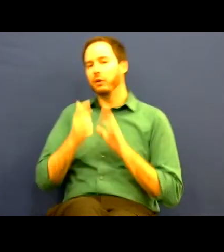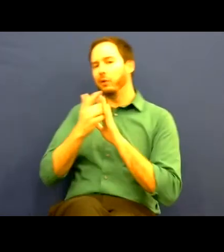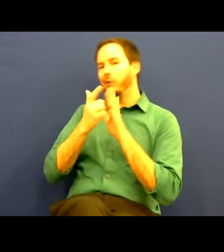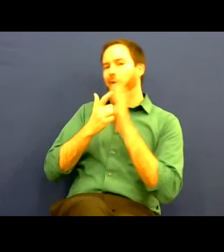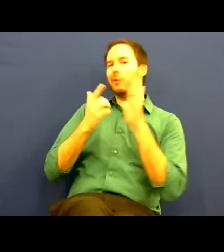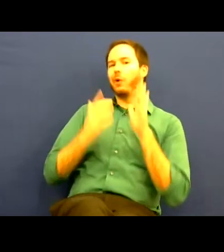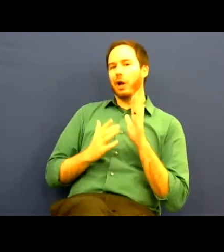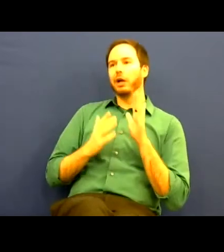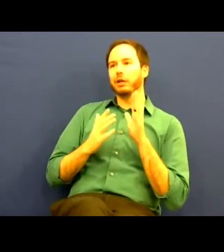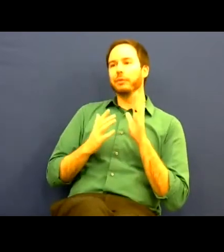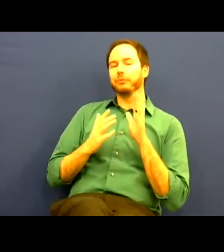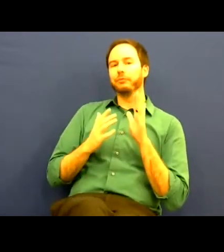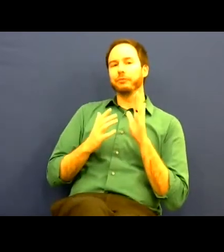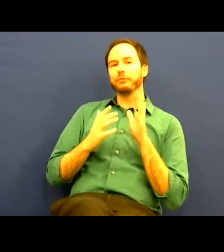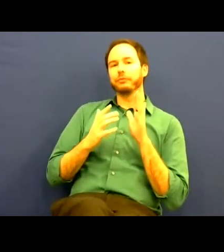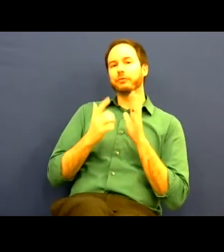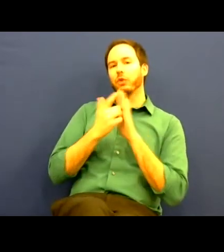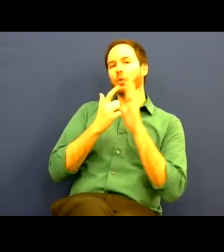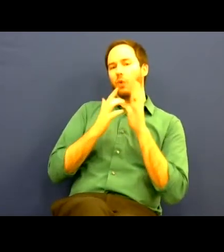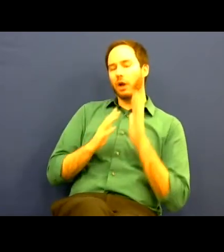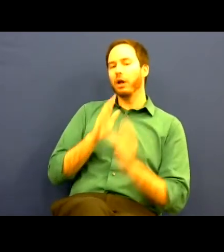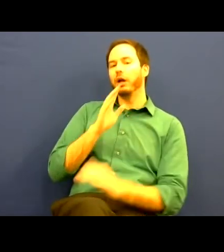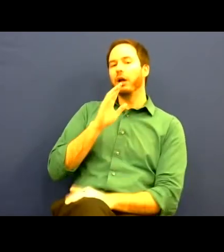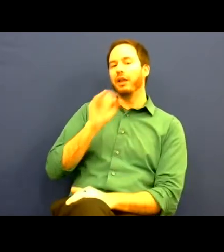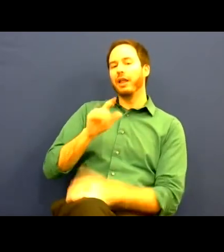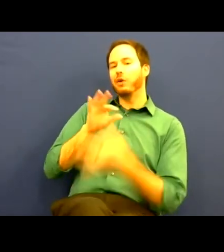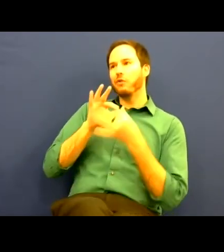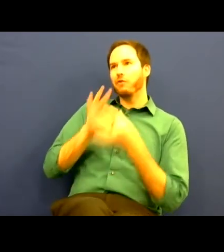This has to do with the.